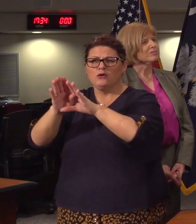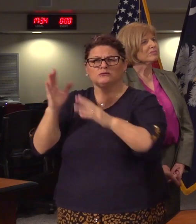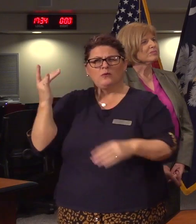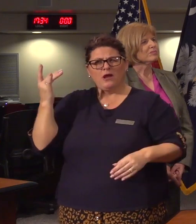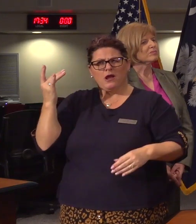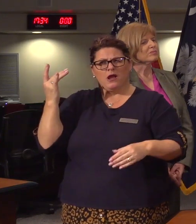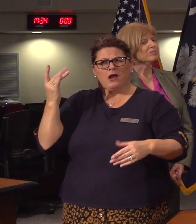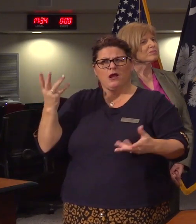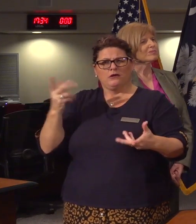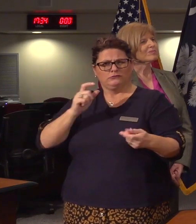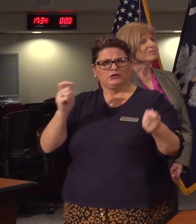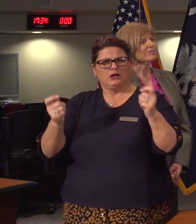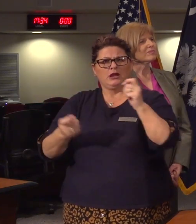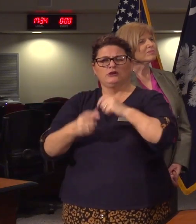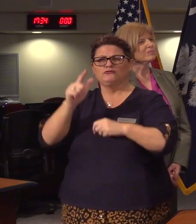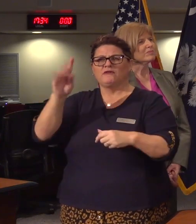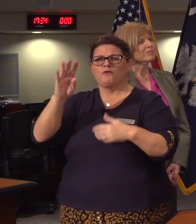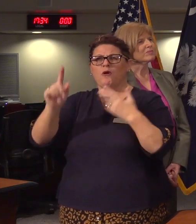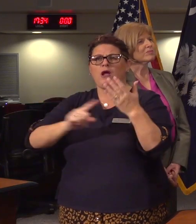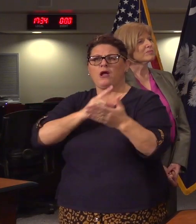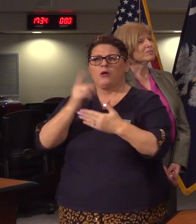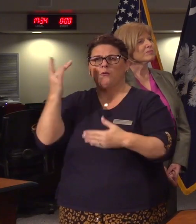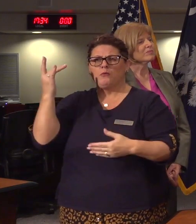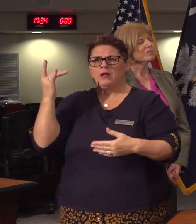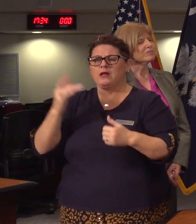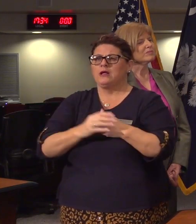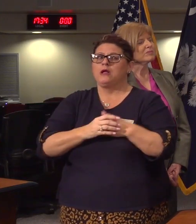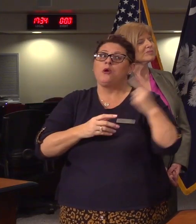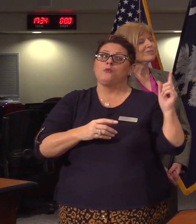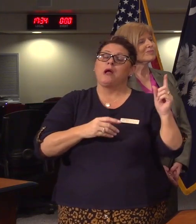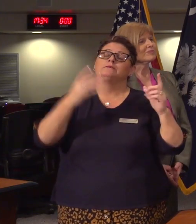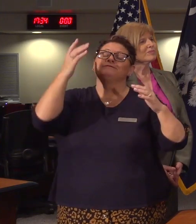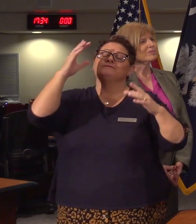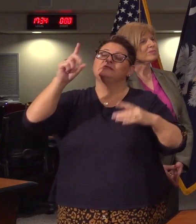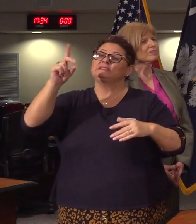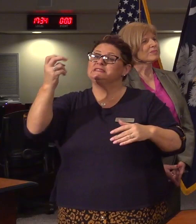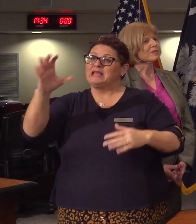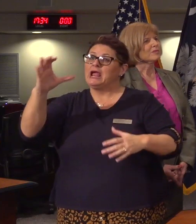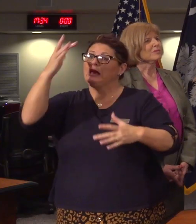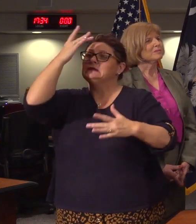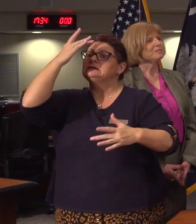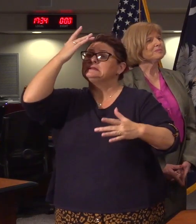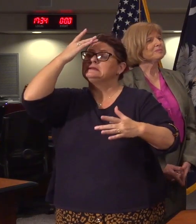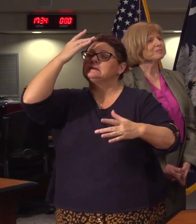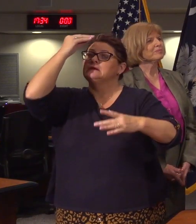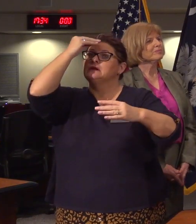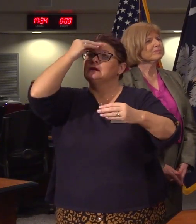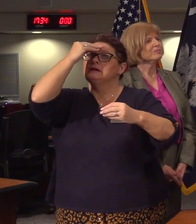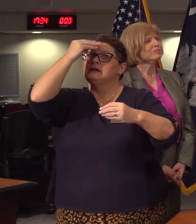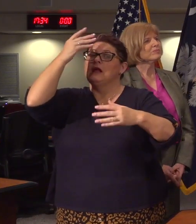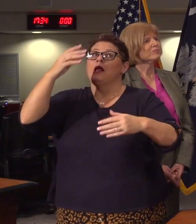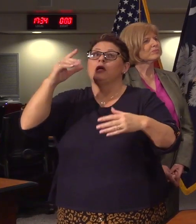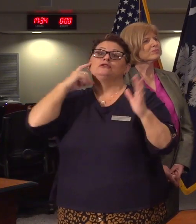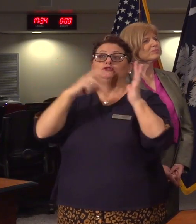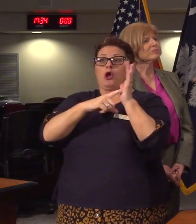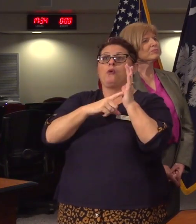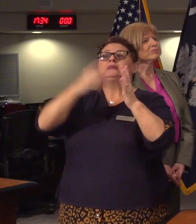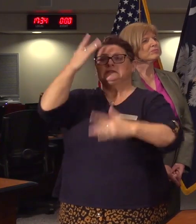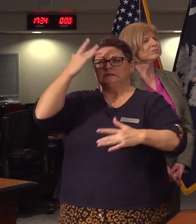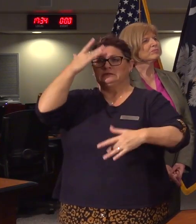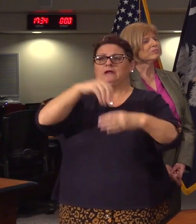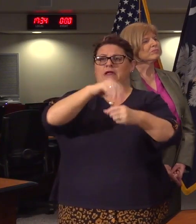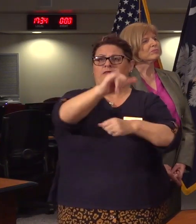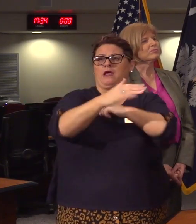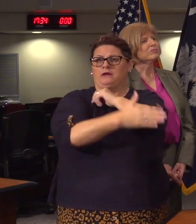hours? Well, DHEC is providing information about disease transmission, disease activity in those counties, and other than what we have